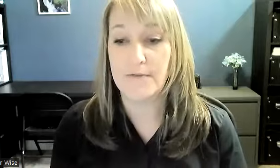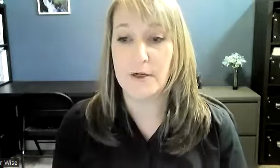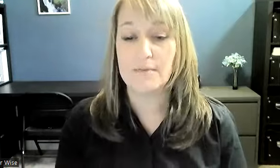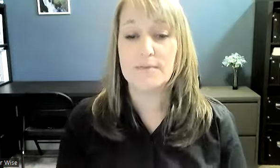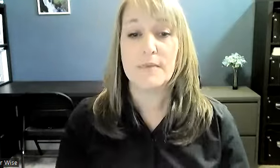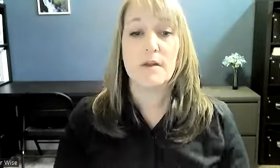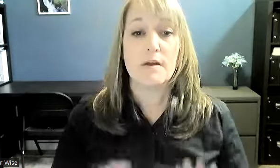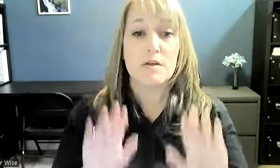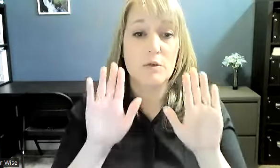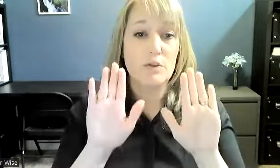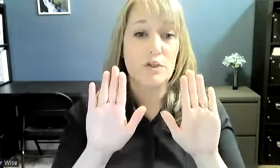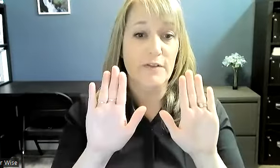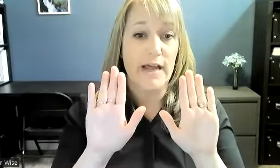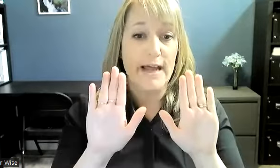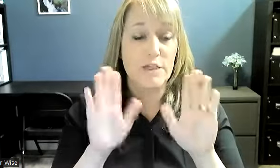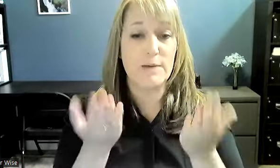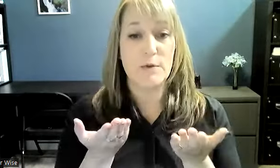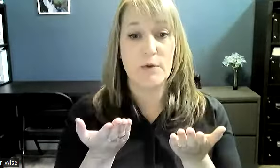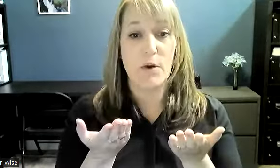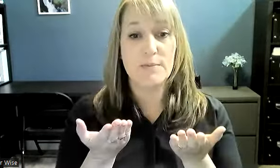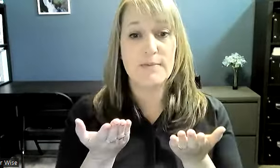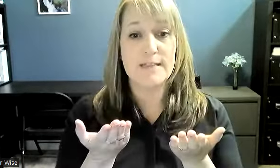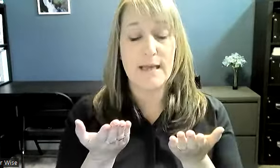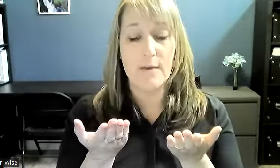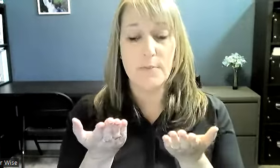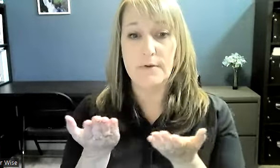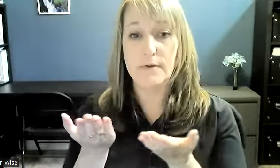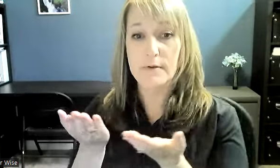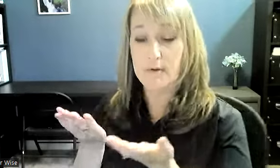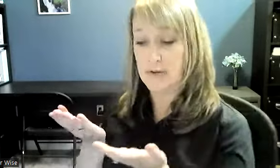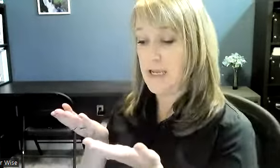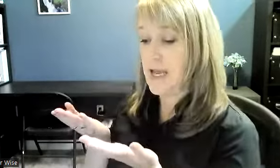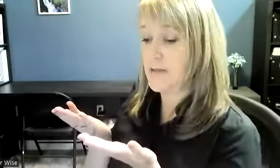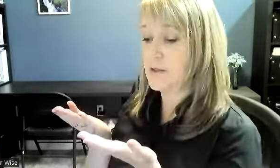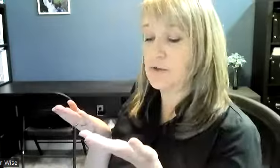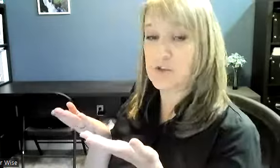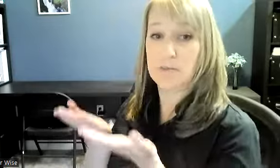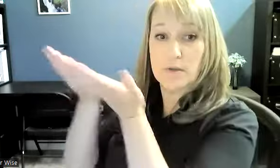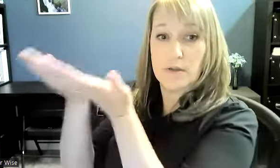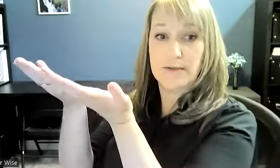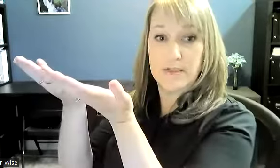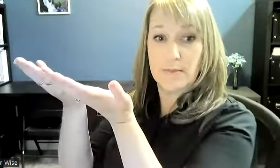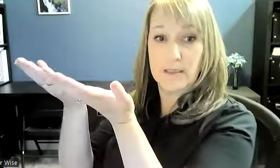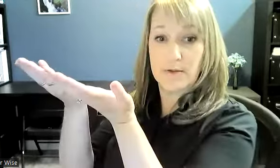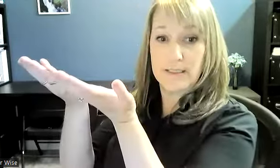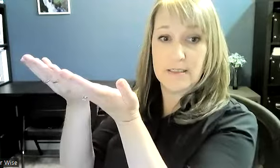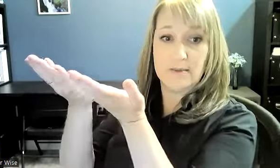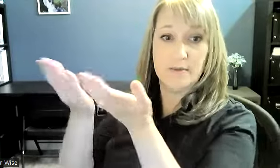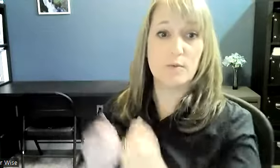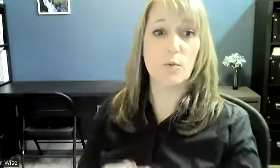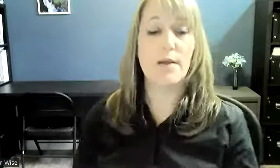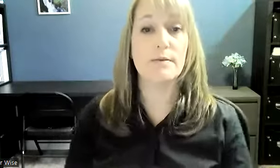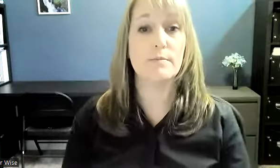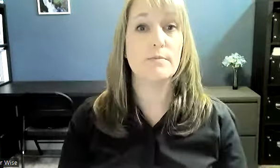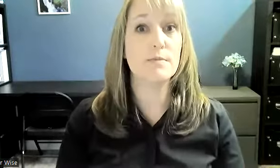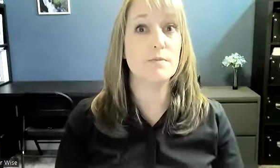Offer. So 2 flat hand shapes with your palms facing up, and then you just lift them a little bit. 1